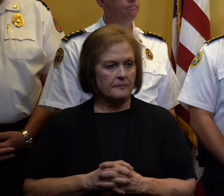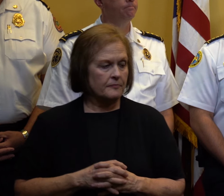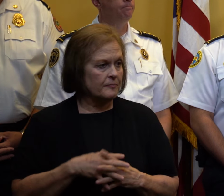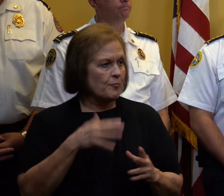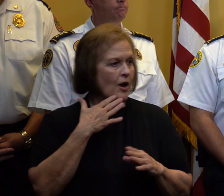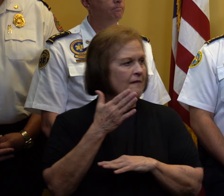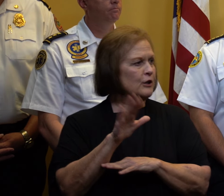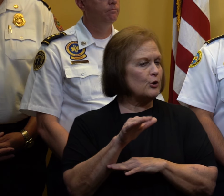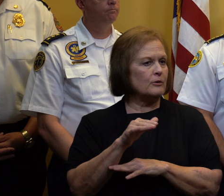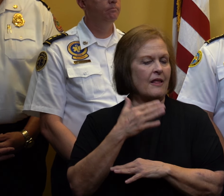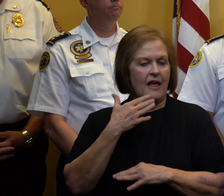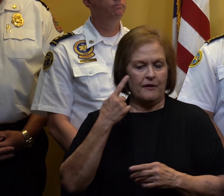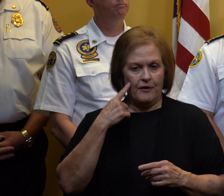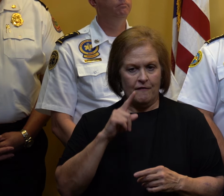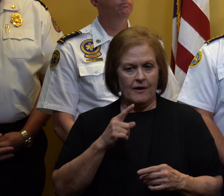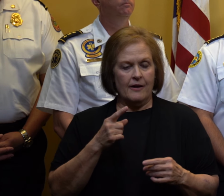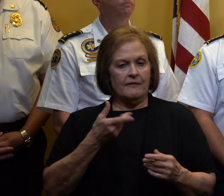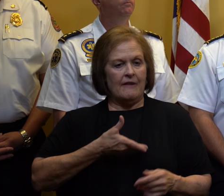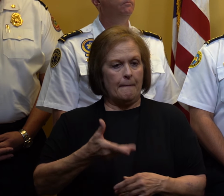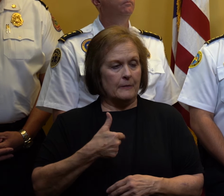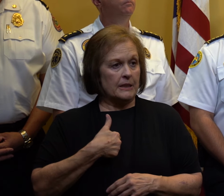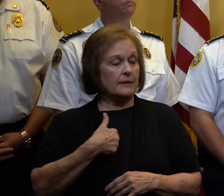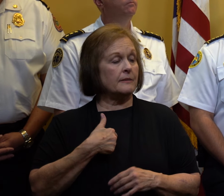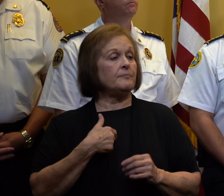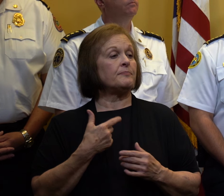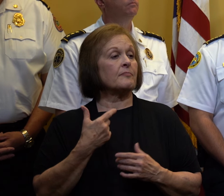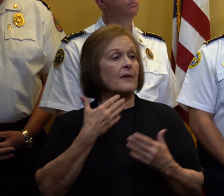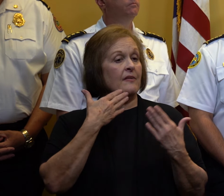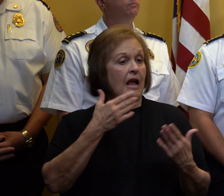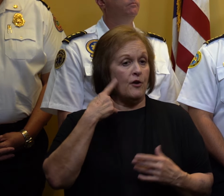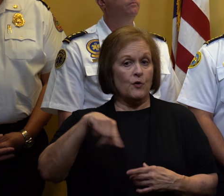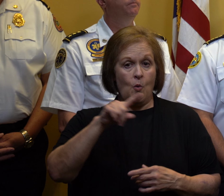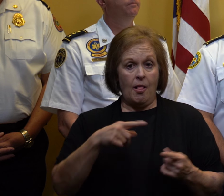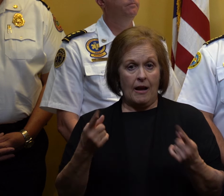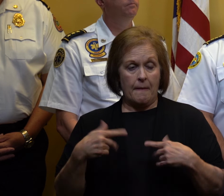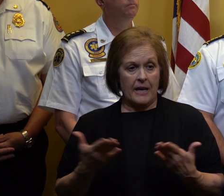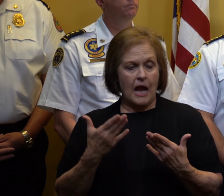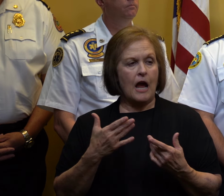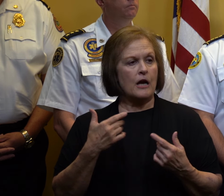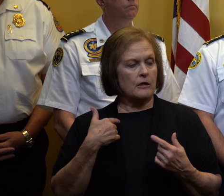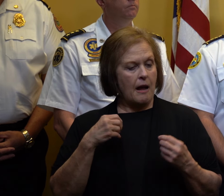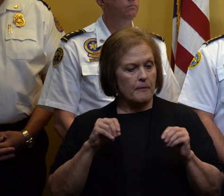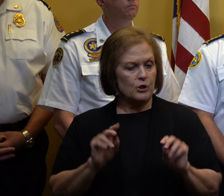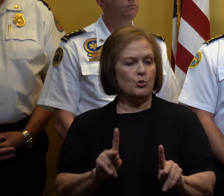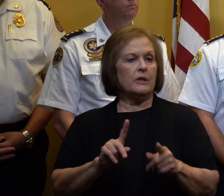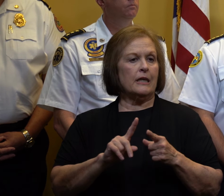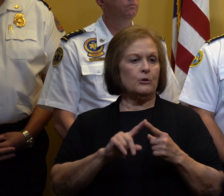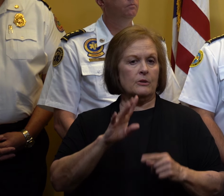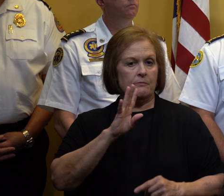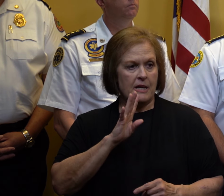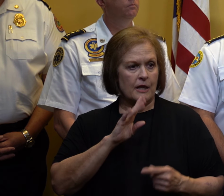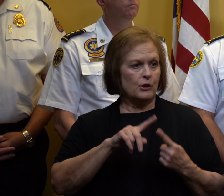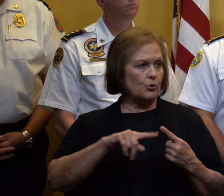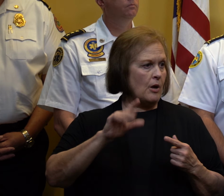Good afternoon, Madam Mayor. Thank you for having us here today. And others have said, thank you all for being here as well to allow us to get the opportunity to speak directly